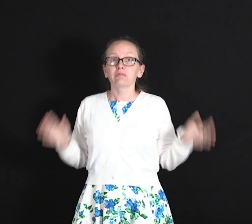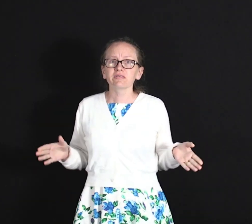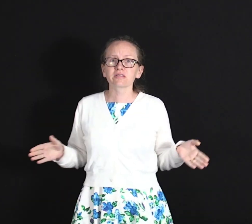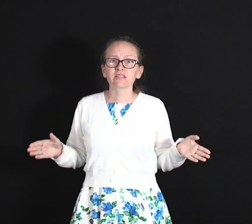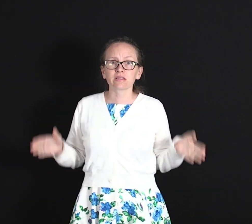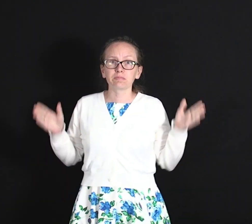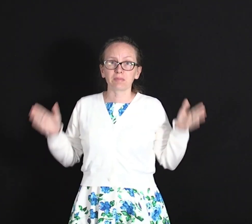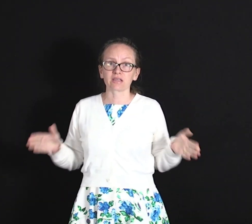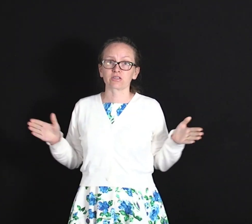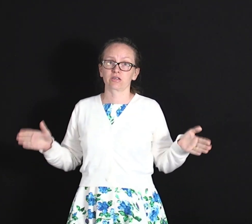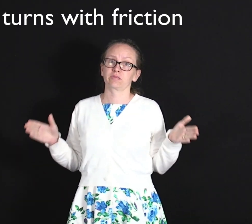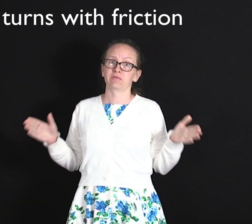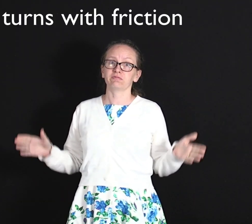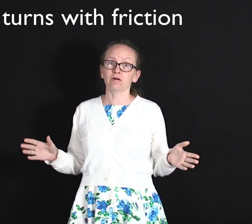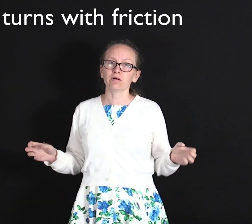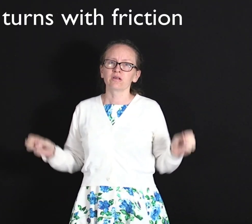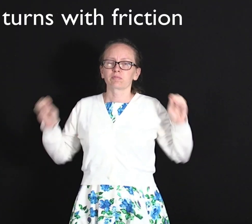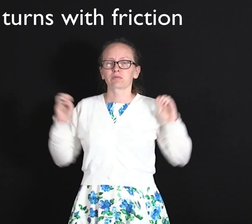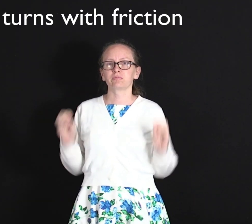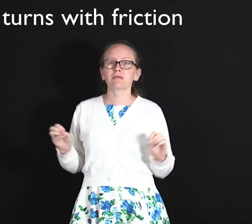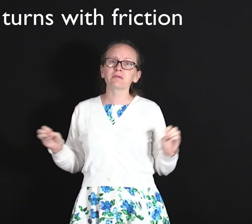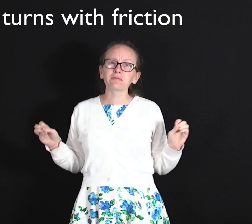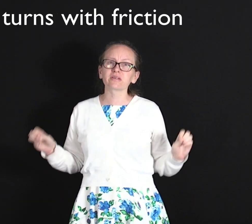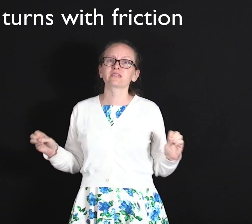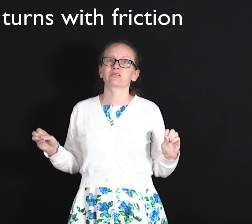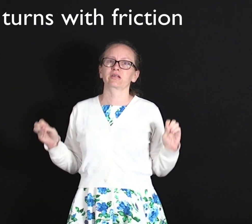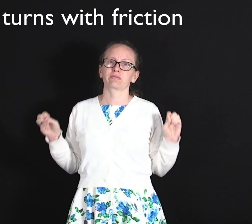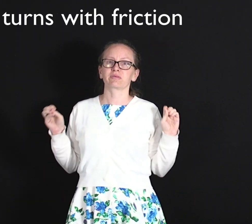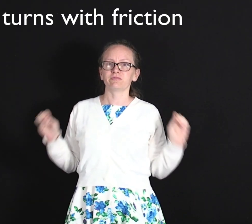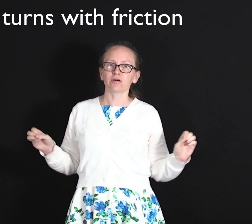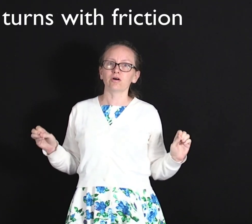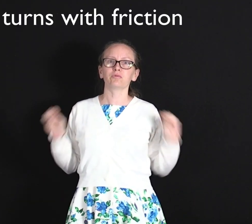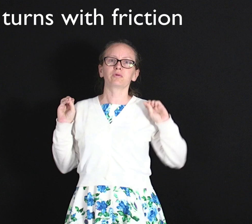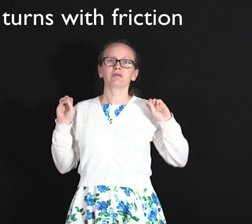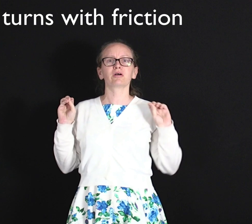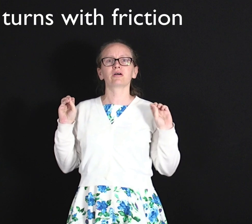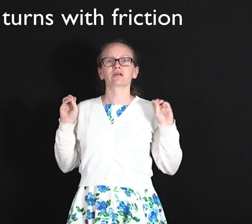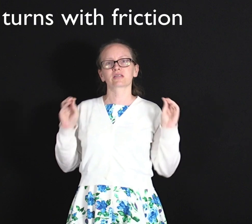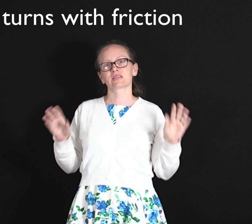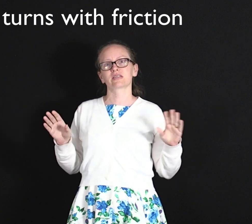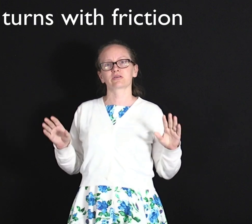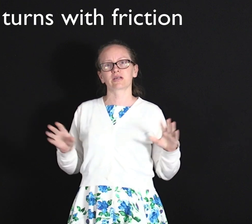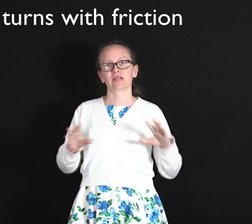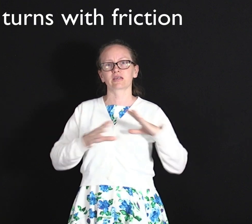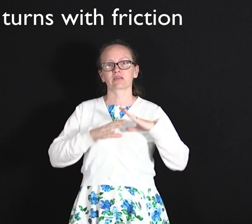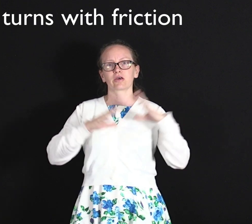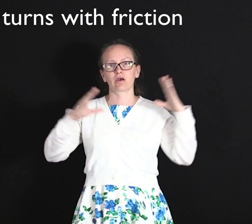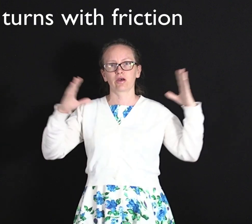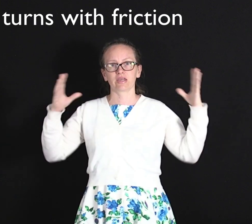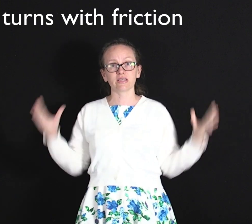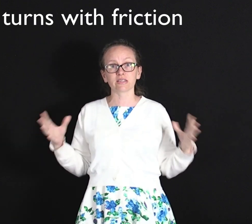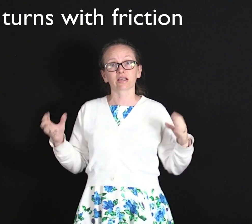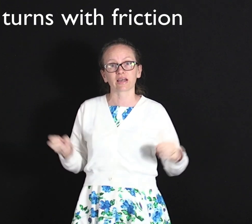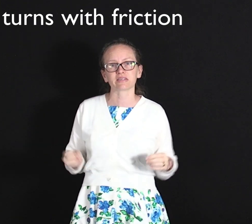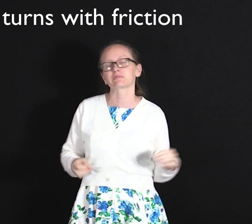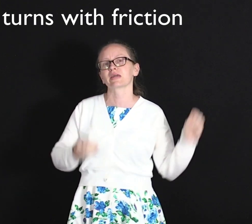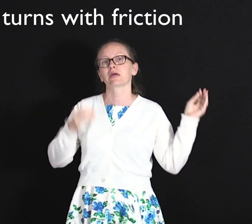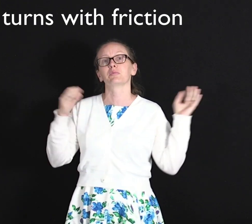Now, we've considered bank terms before, but when we were considering it before, we were considering the easier case where there was